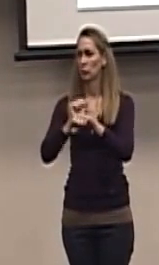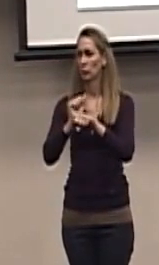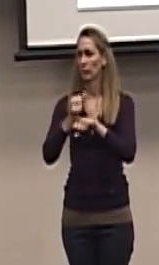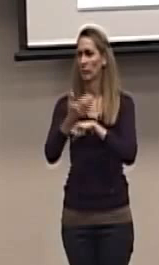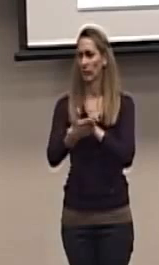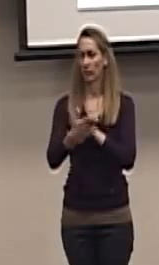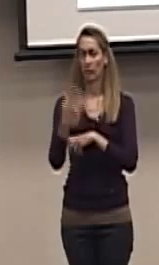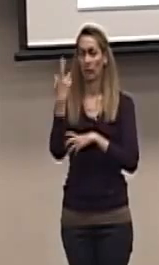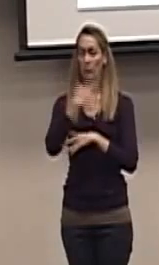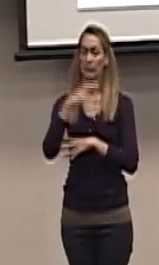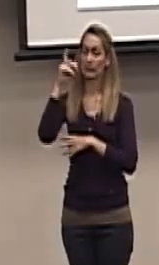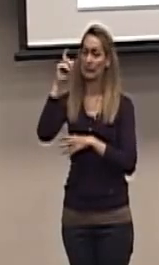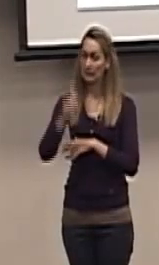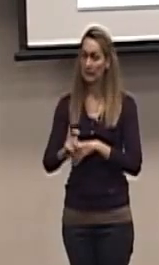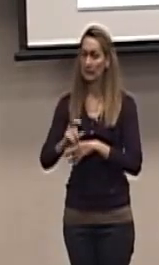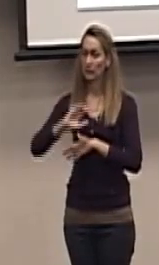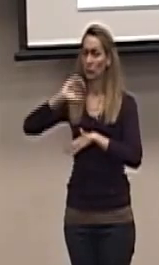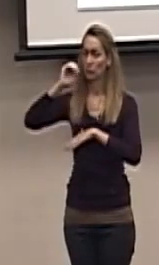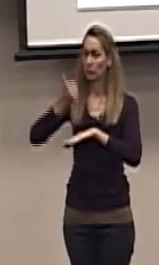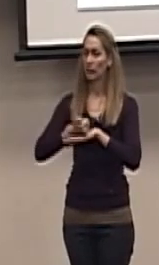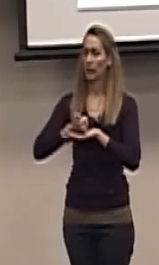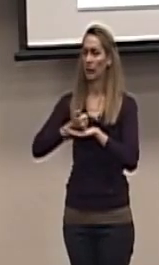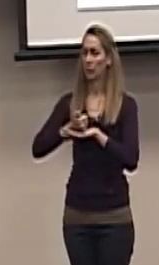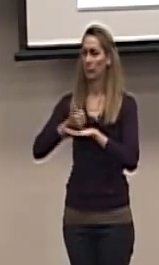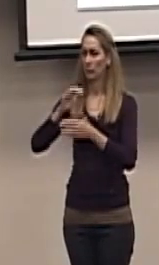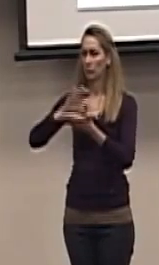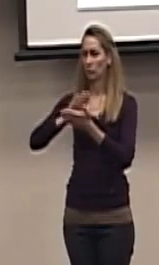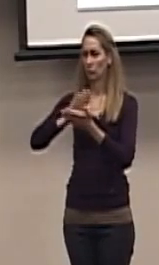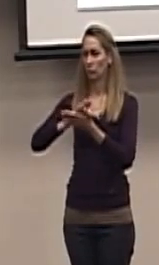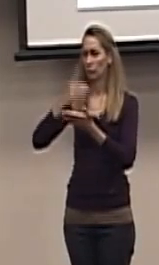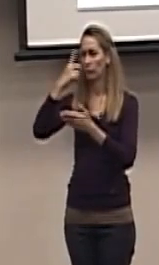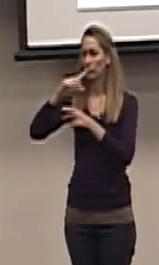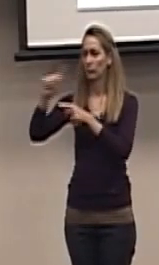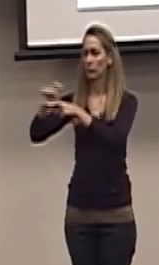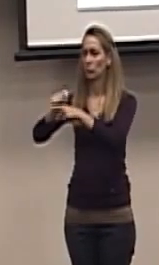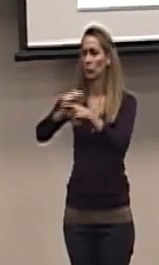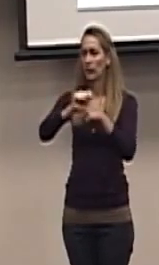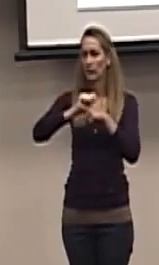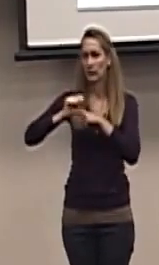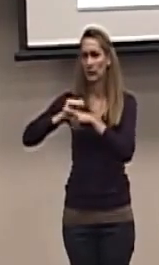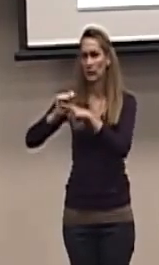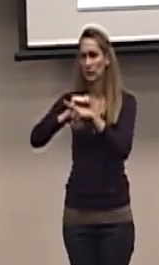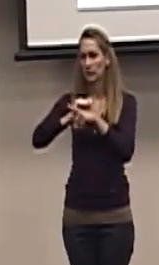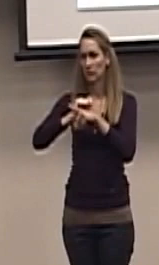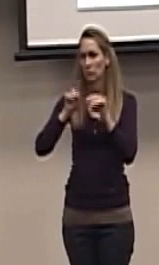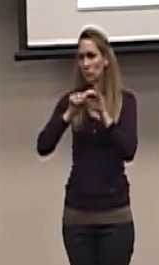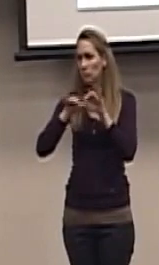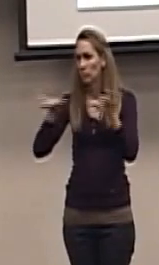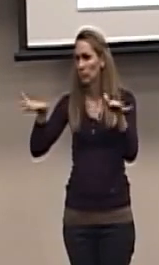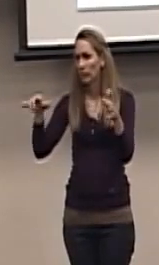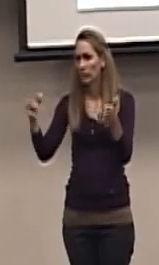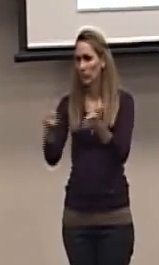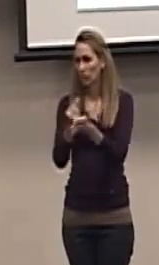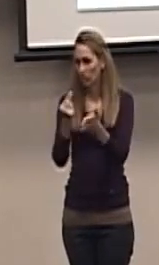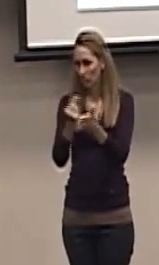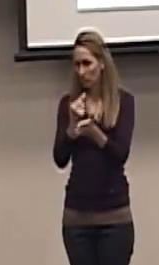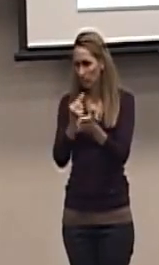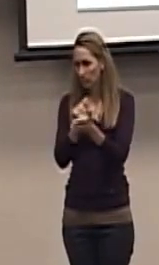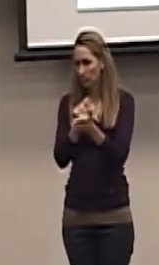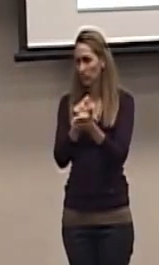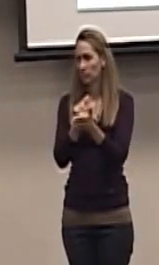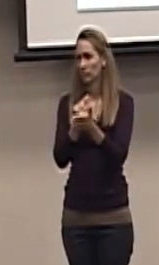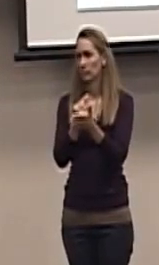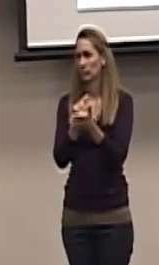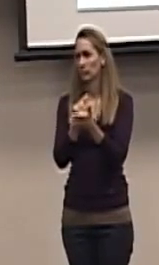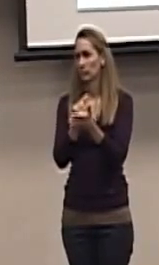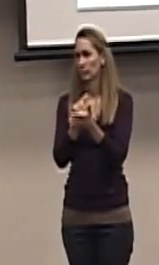set up a training institution that will train locals to be spreading the gospel and also managing the